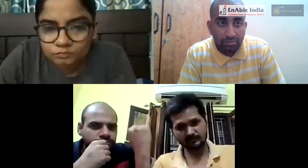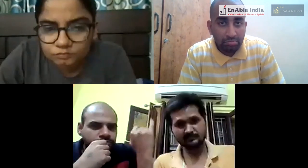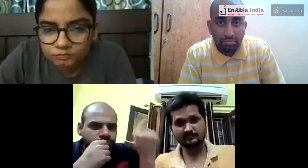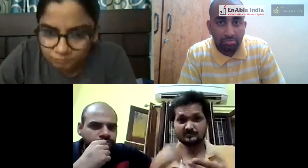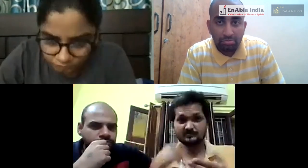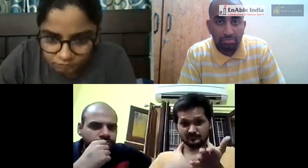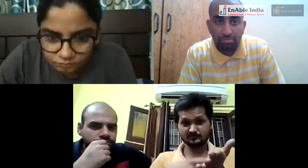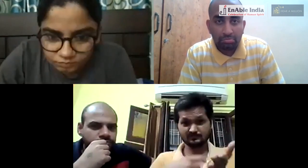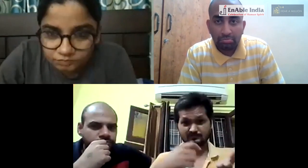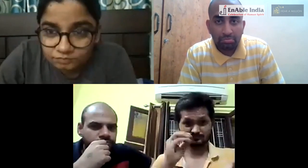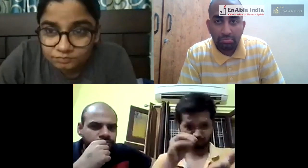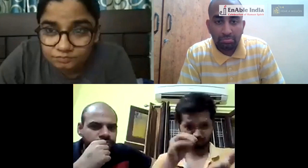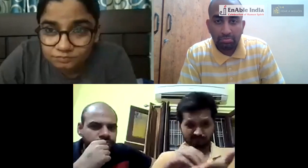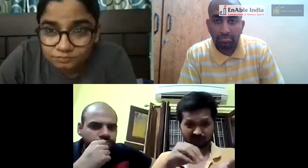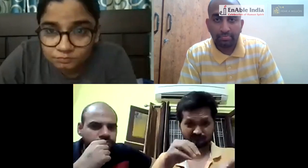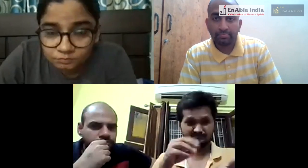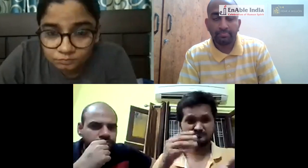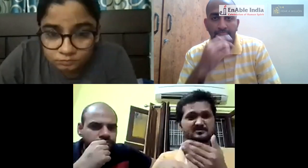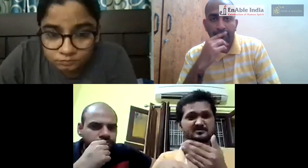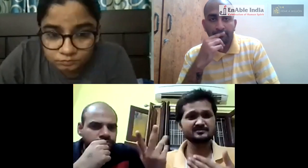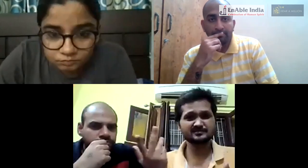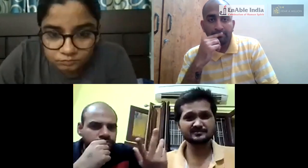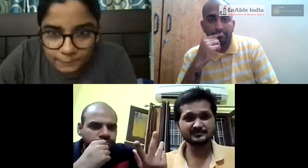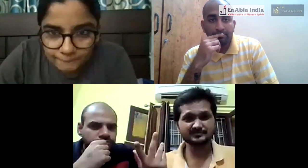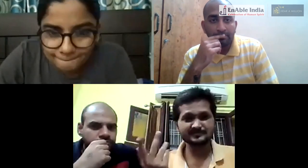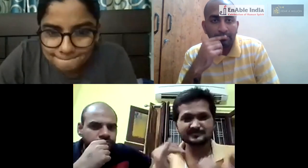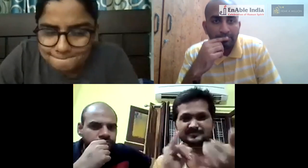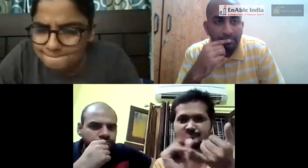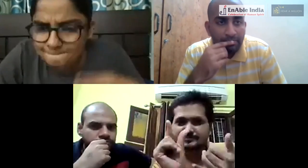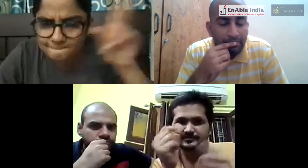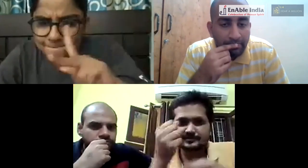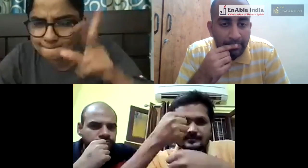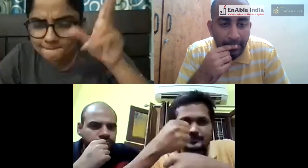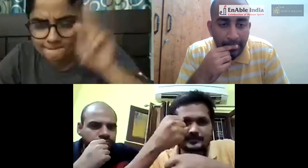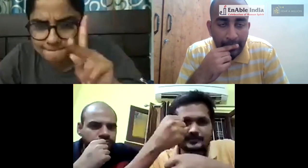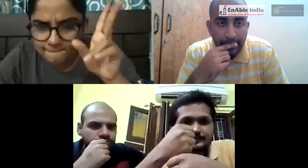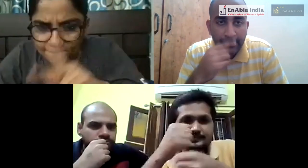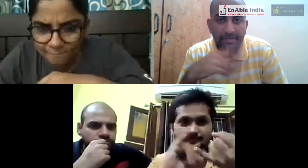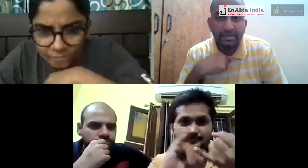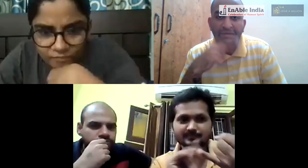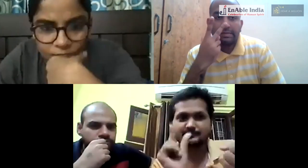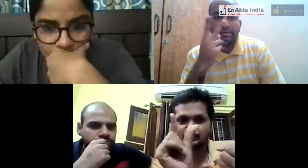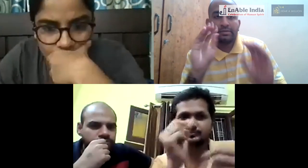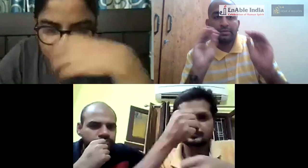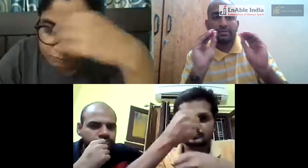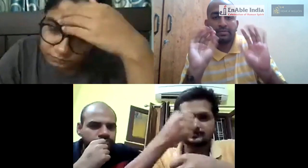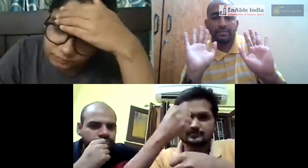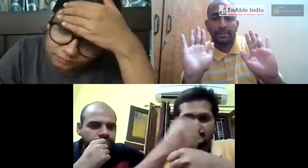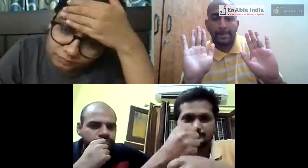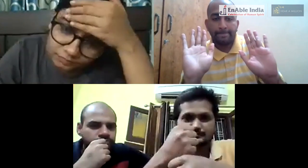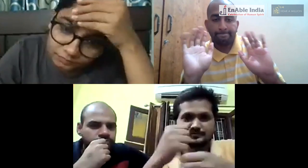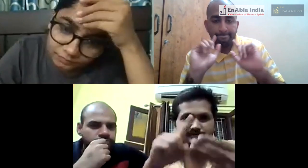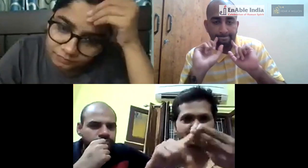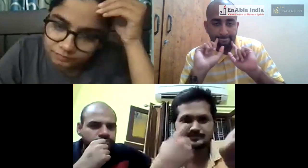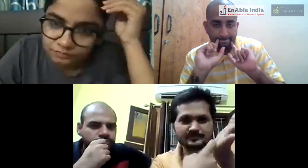what is the meaning of the suggestion? It's like it's our own ideas, or we need to put any comment. Charu Singh, can